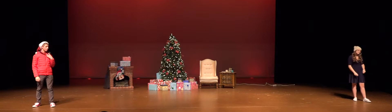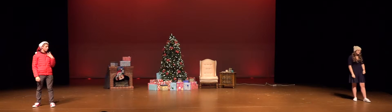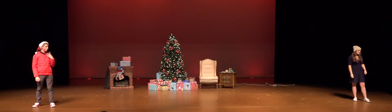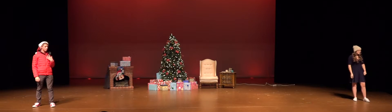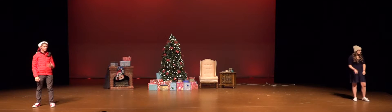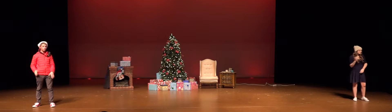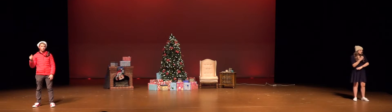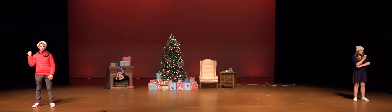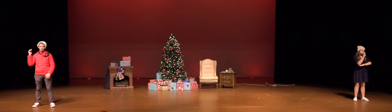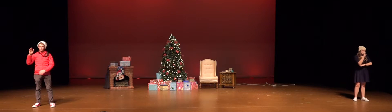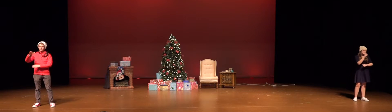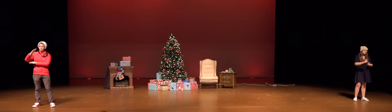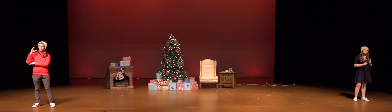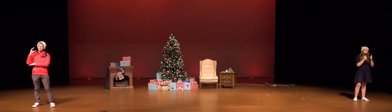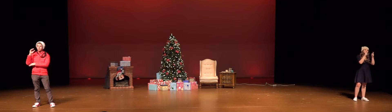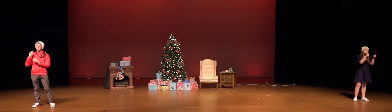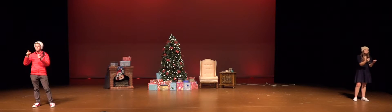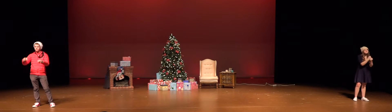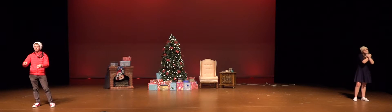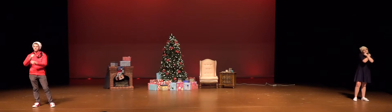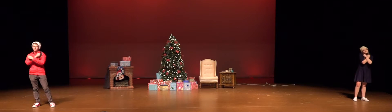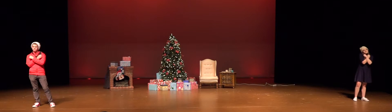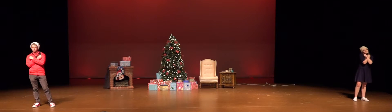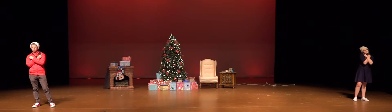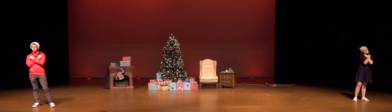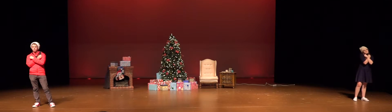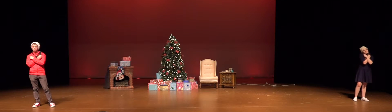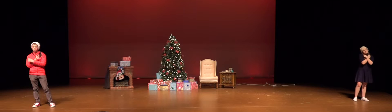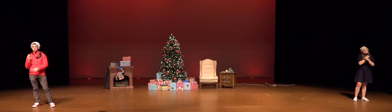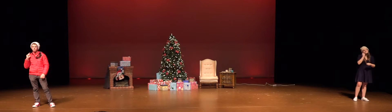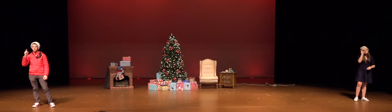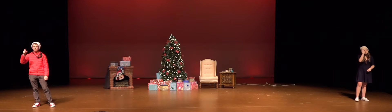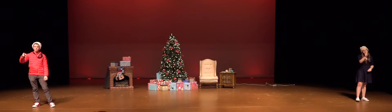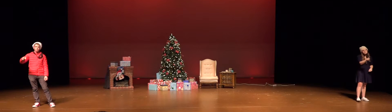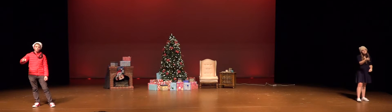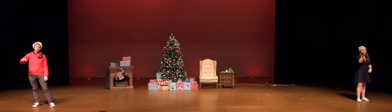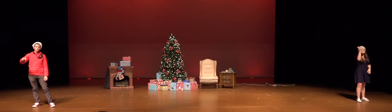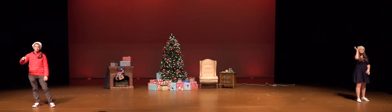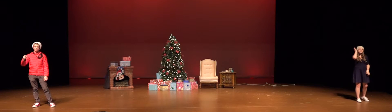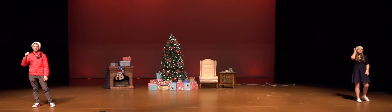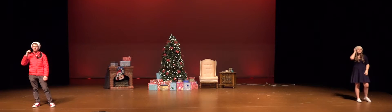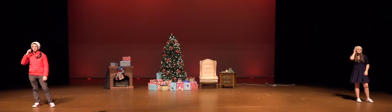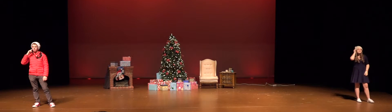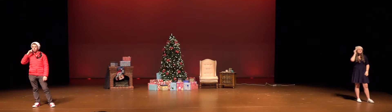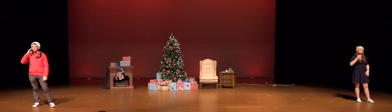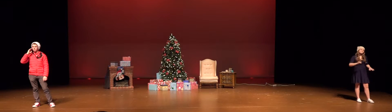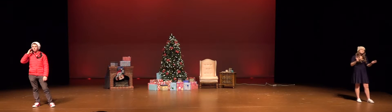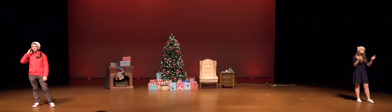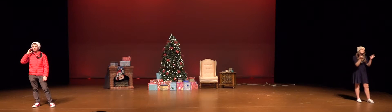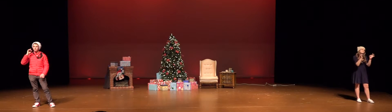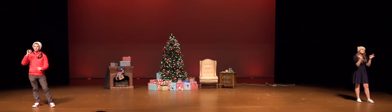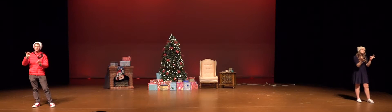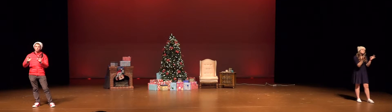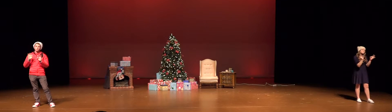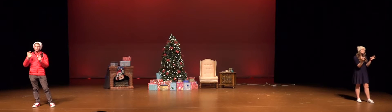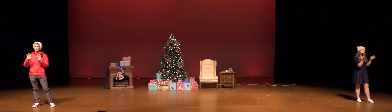Last Christmas, I gave you my heart But the very next day, you give it